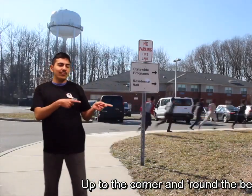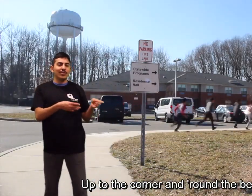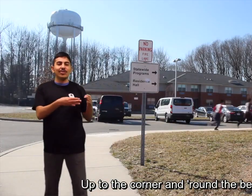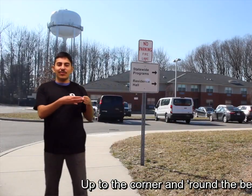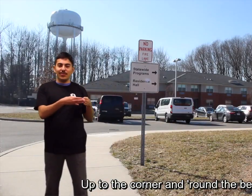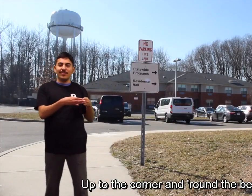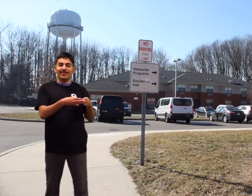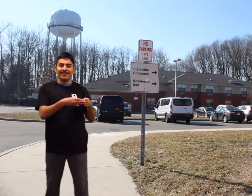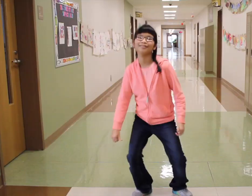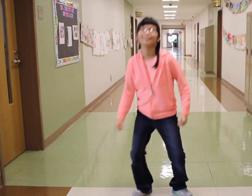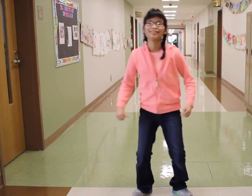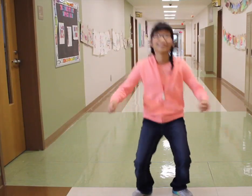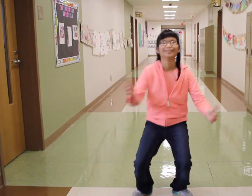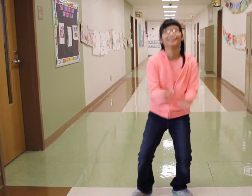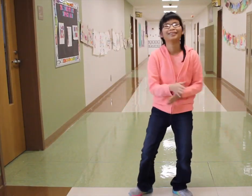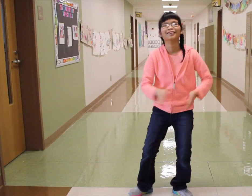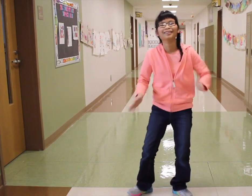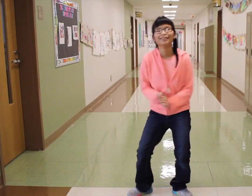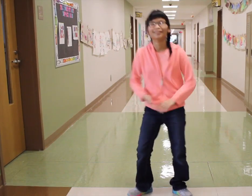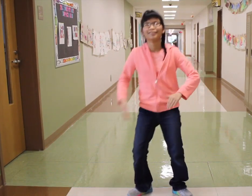to the corner and round the bend,